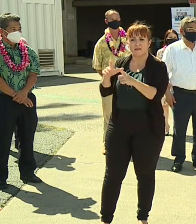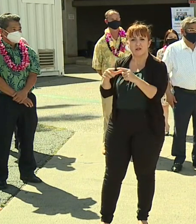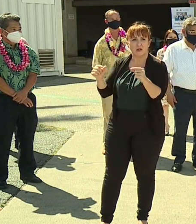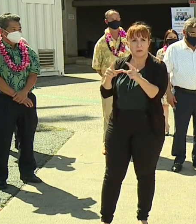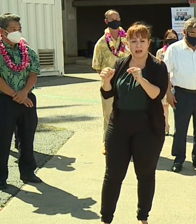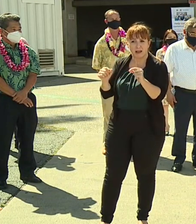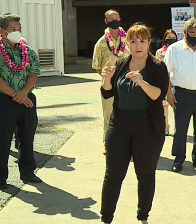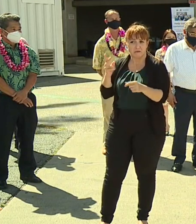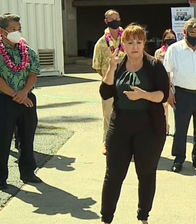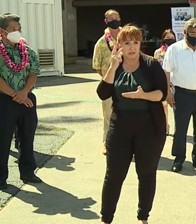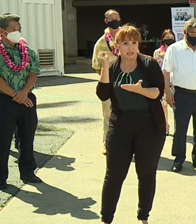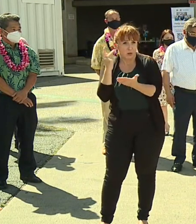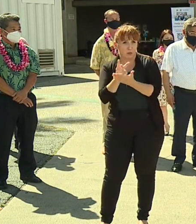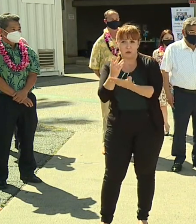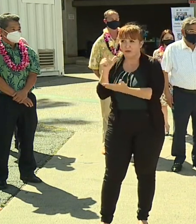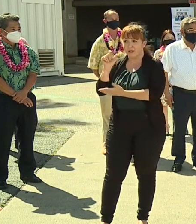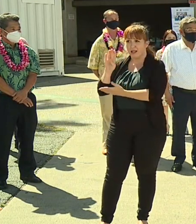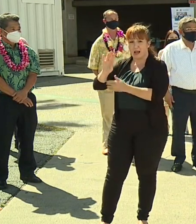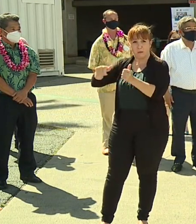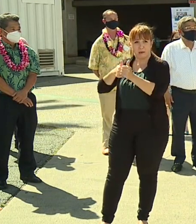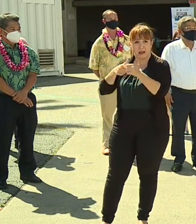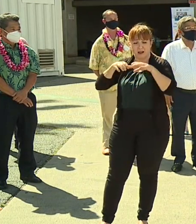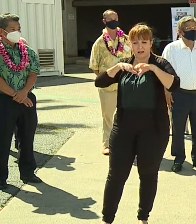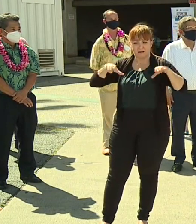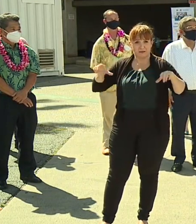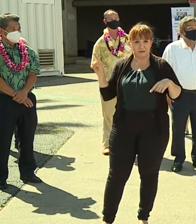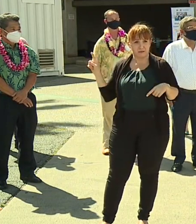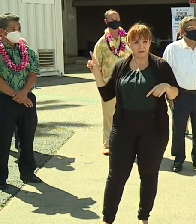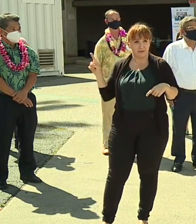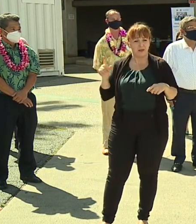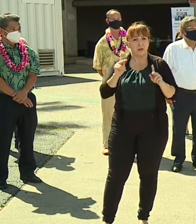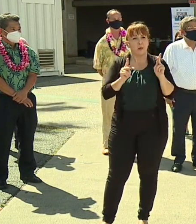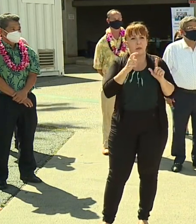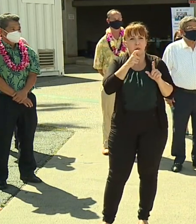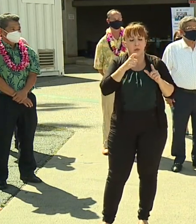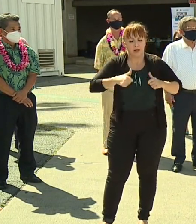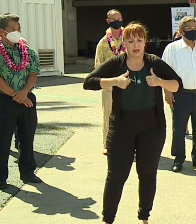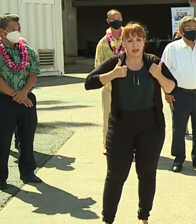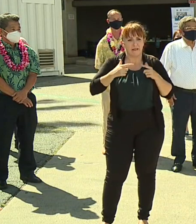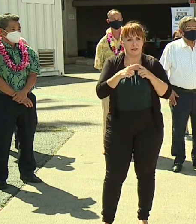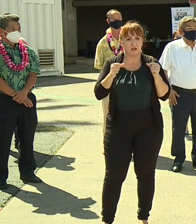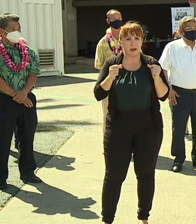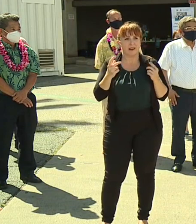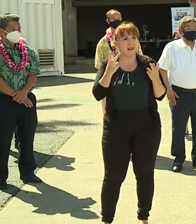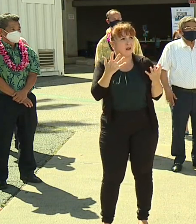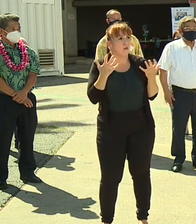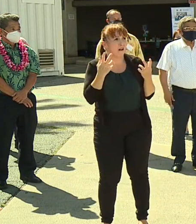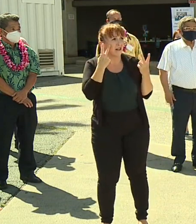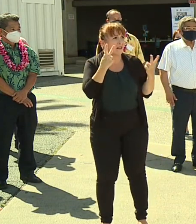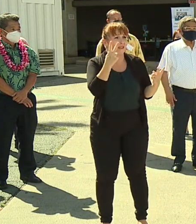this lab so that people from Japan who want to come here really badly,